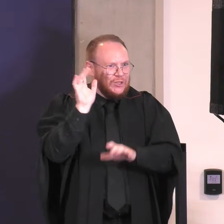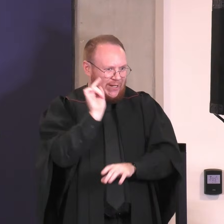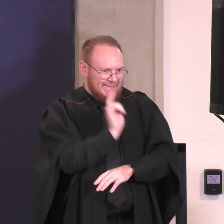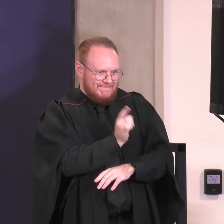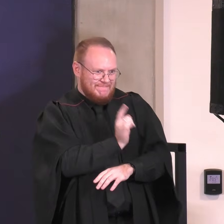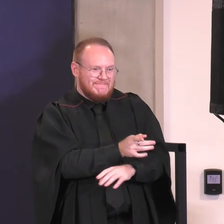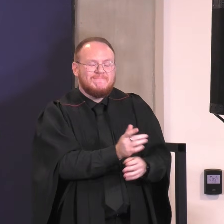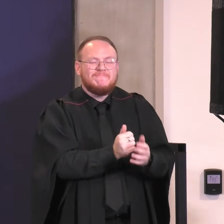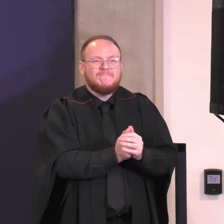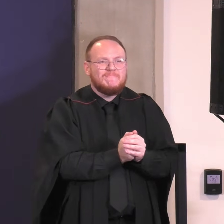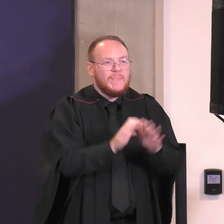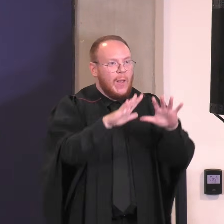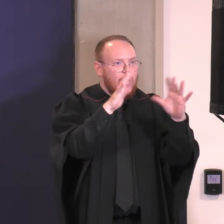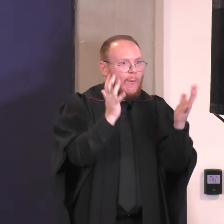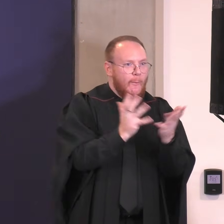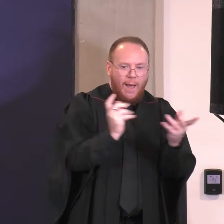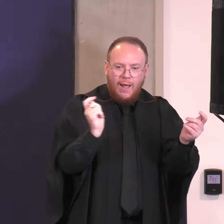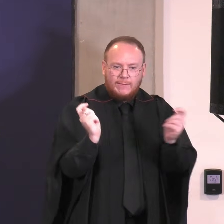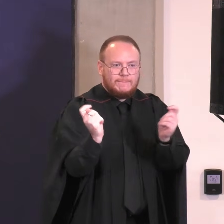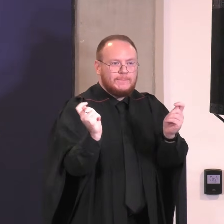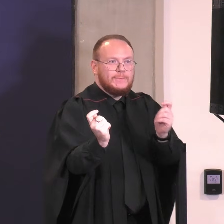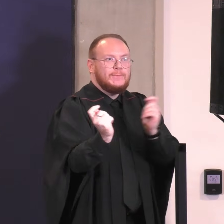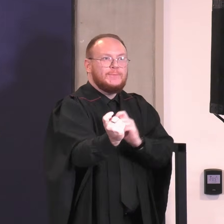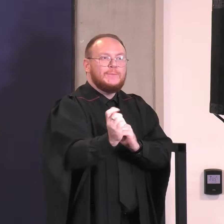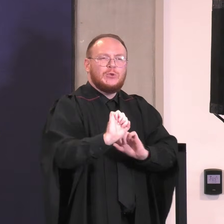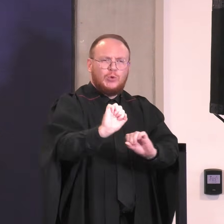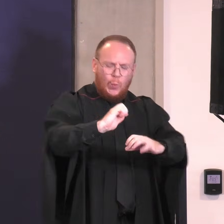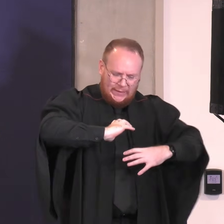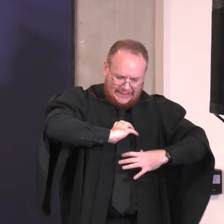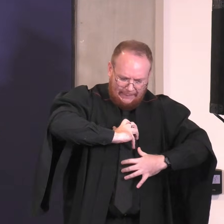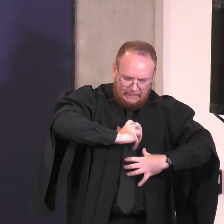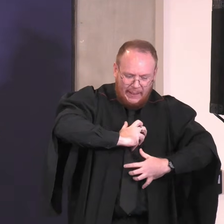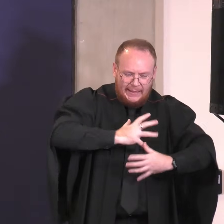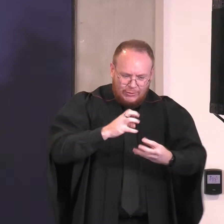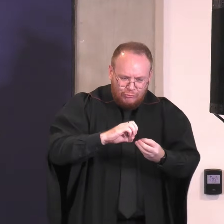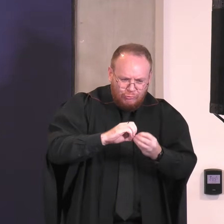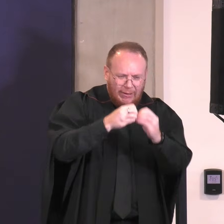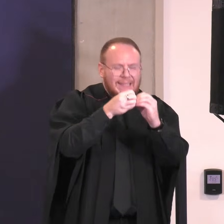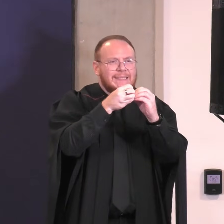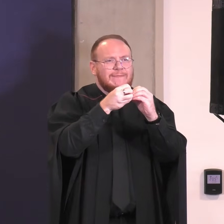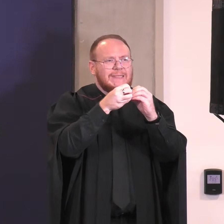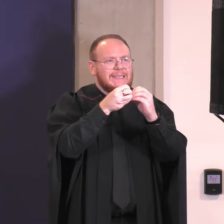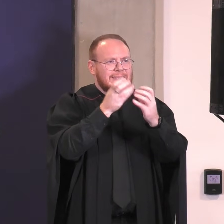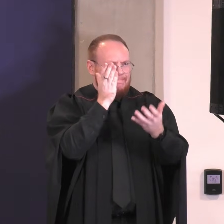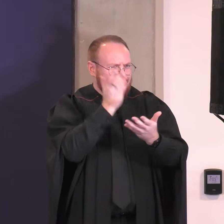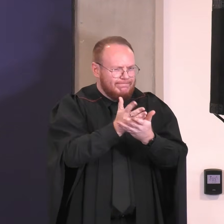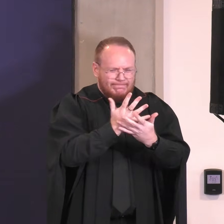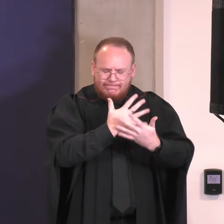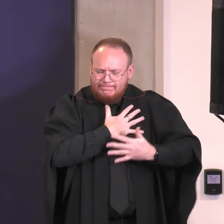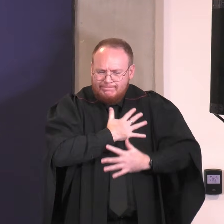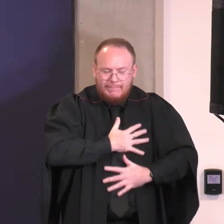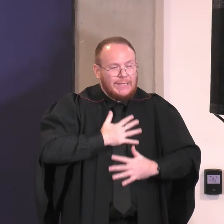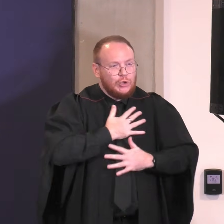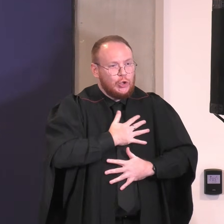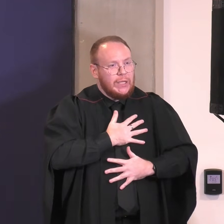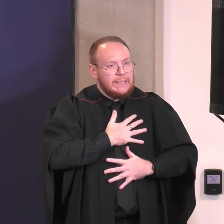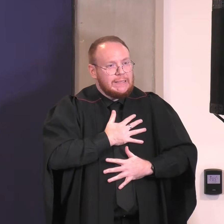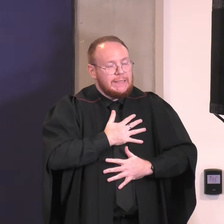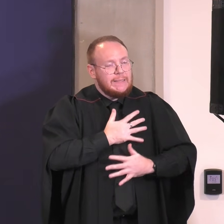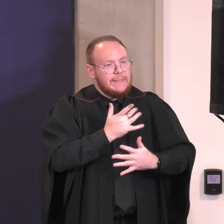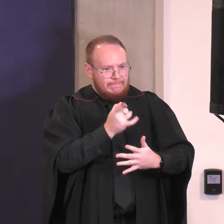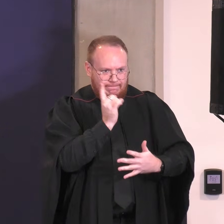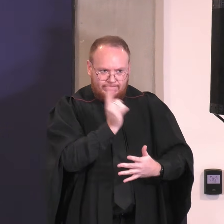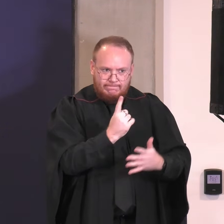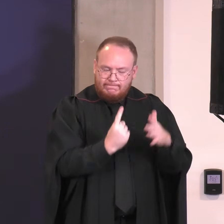changing faster than ever, your adaptability and your creativity, but also more importantly, your passion and compassion will